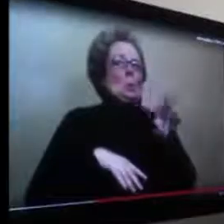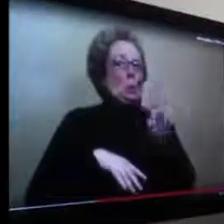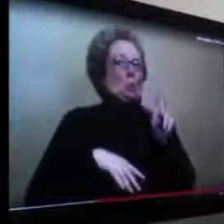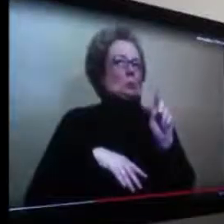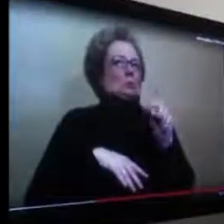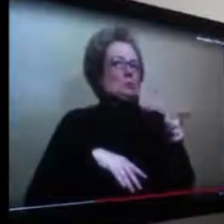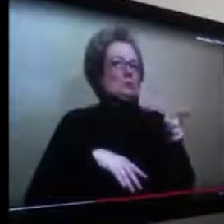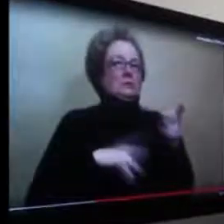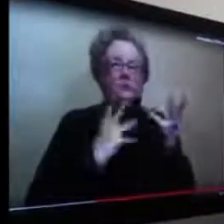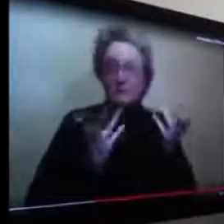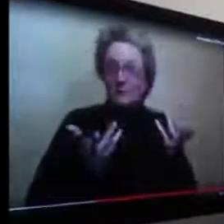deaf student,